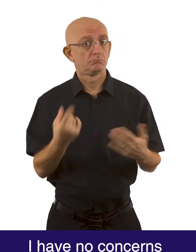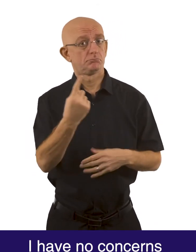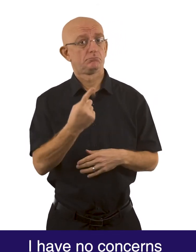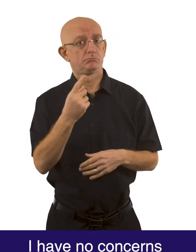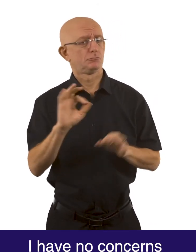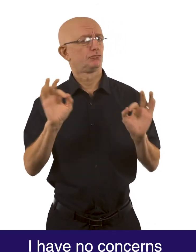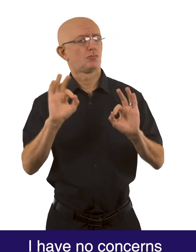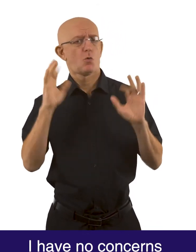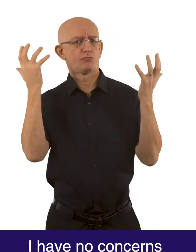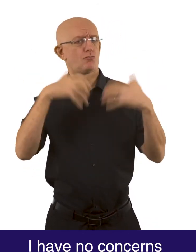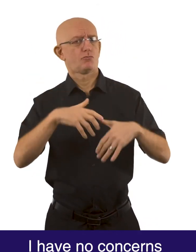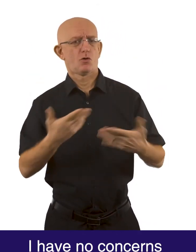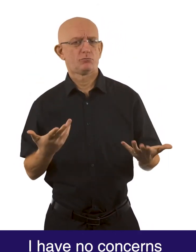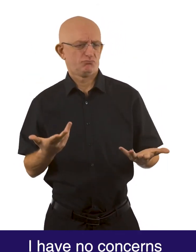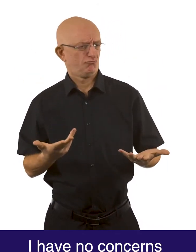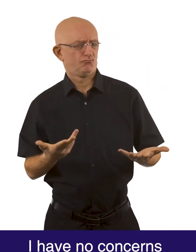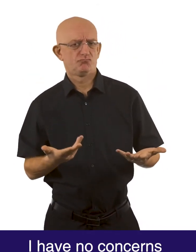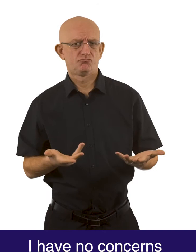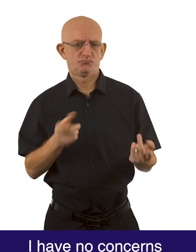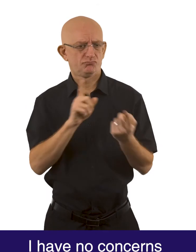I have no concerns.